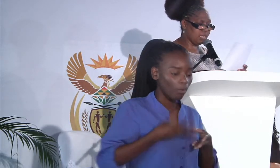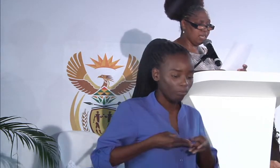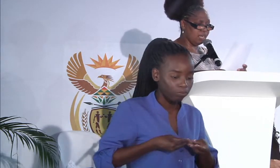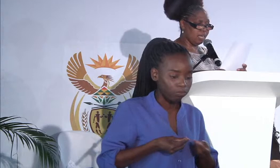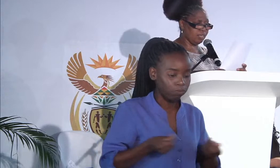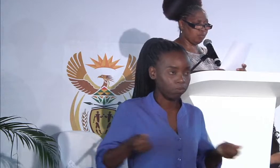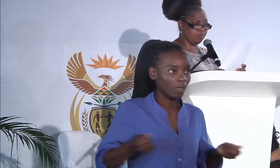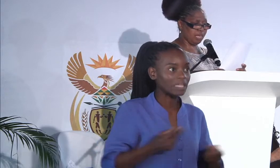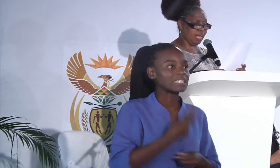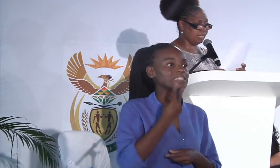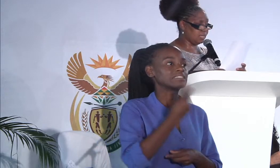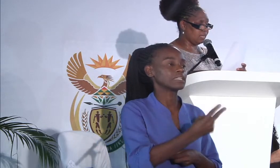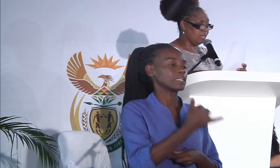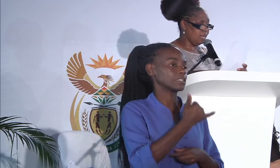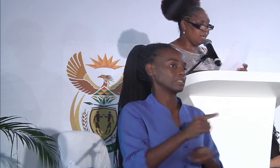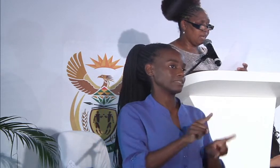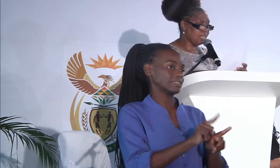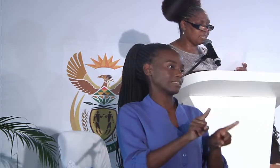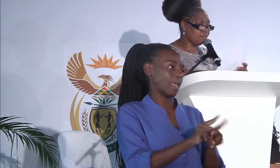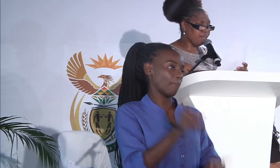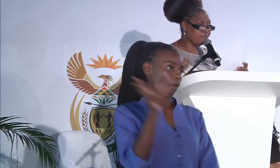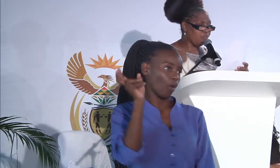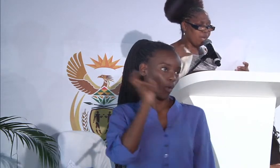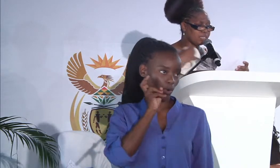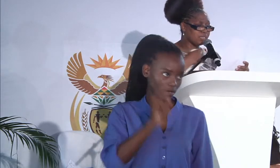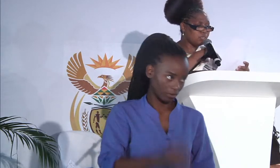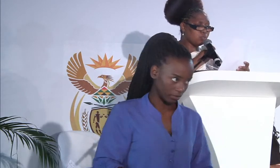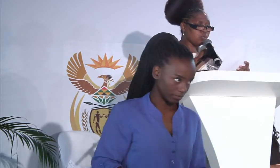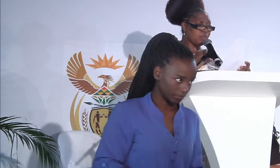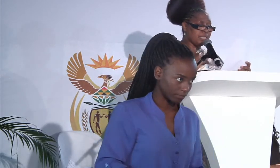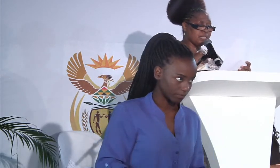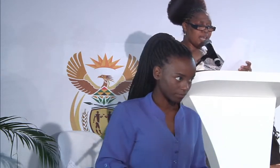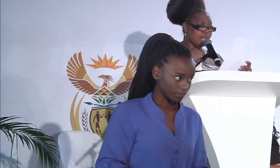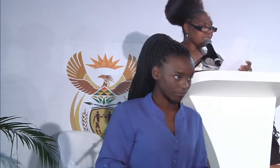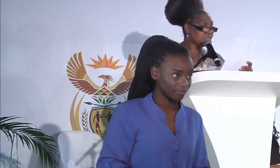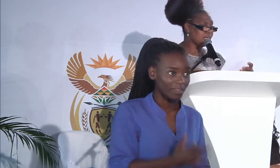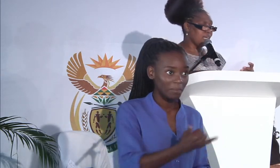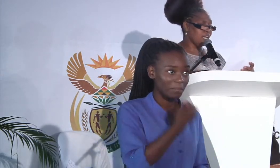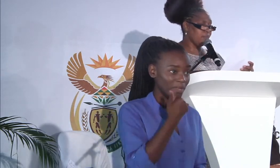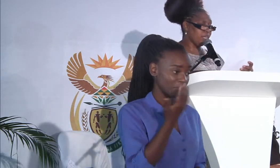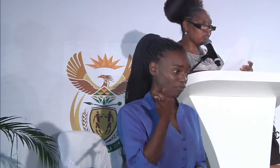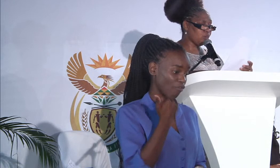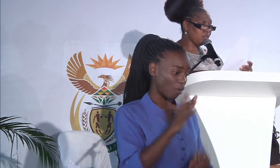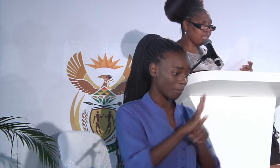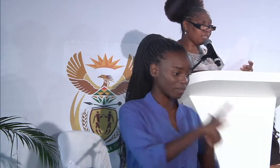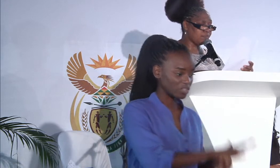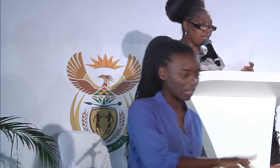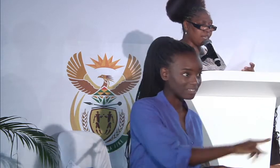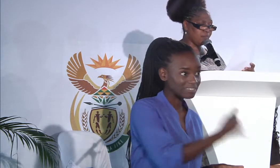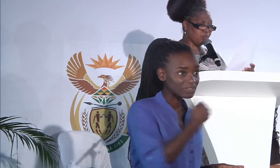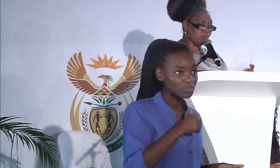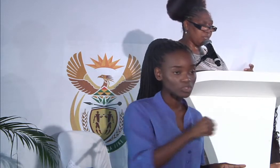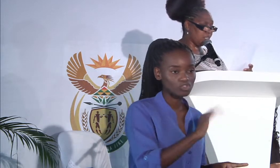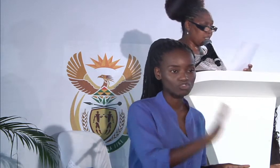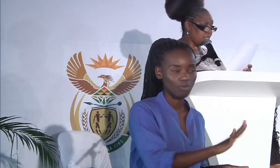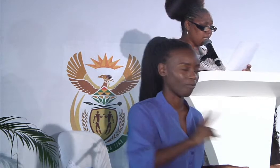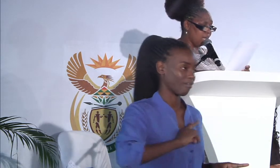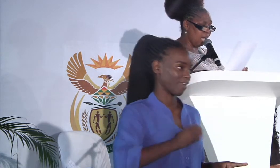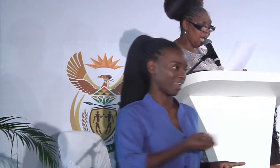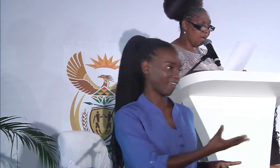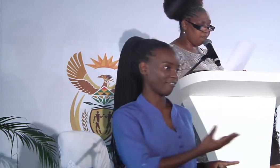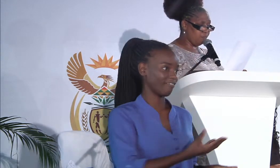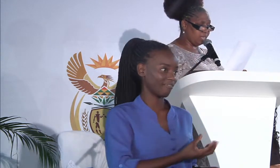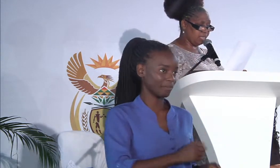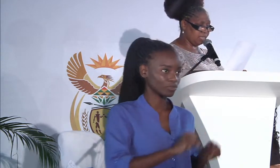seen, and to be heard. Let us give a voice to the marginalized and make sure that vulnerable communities